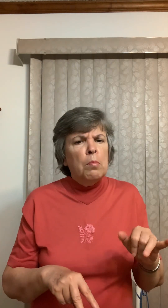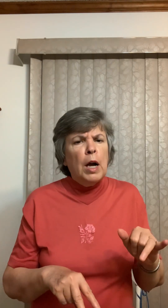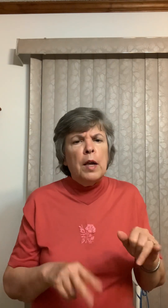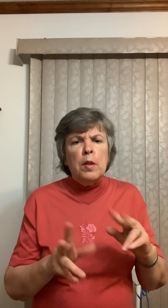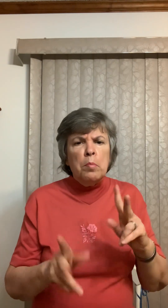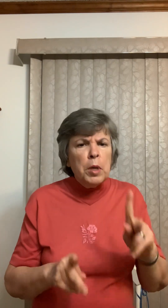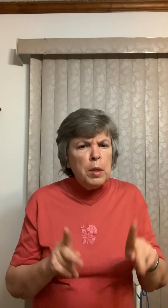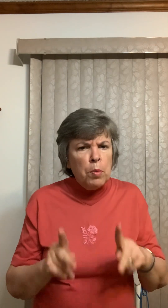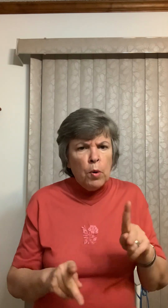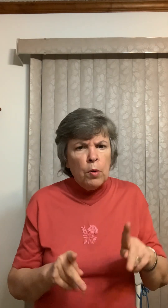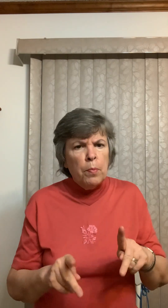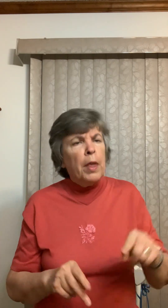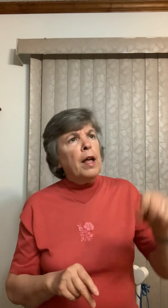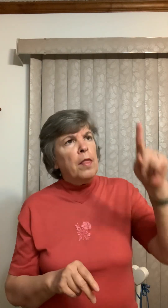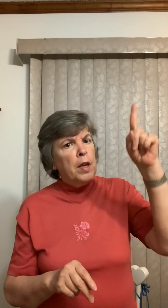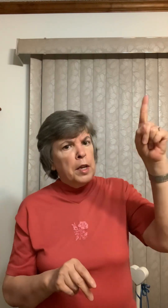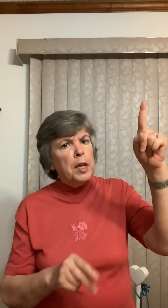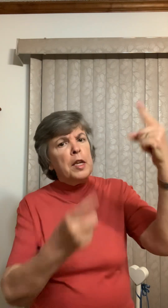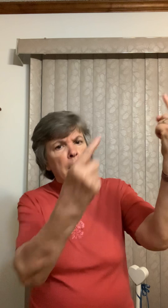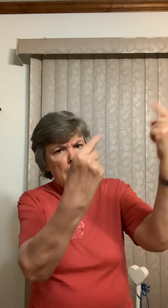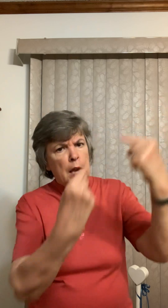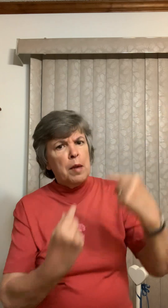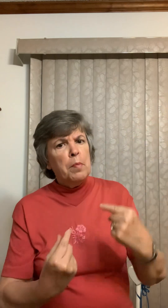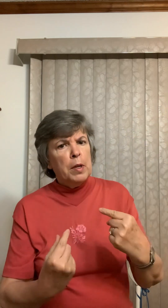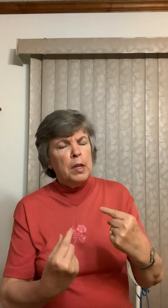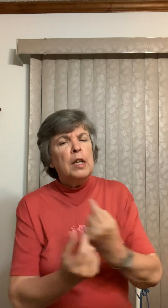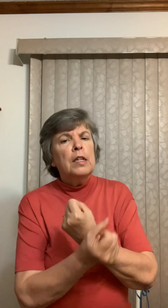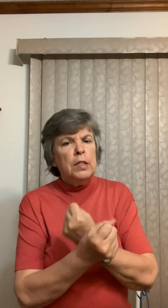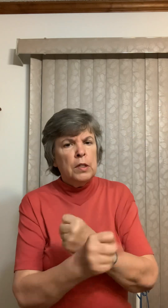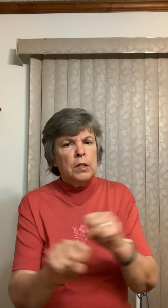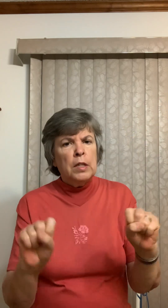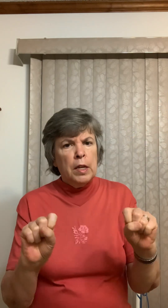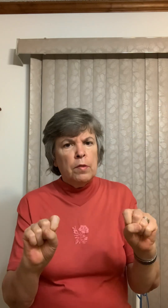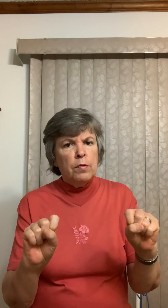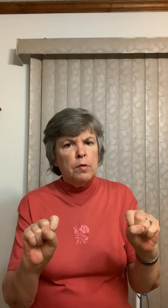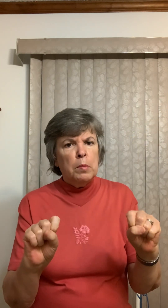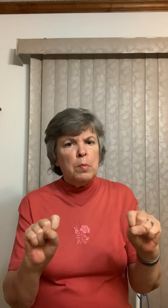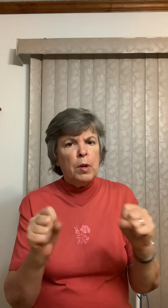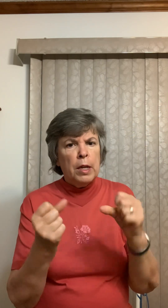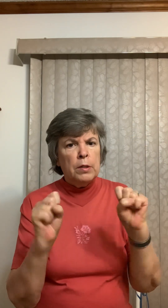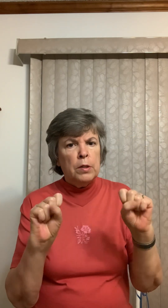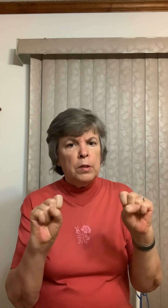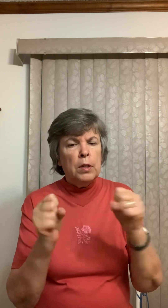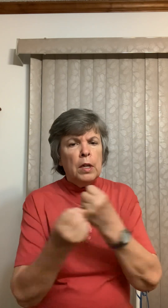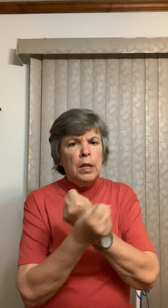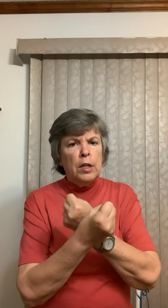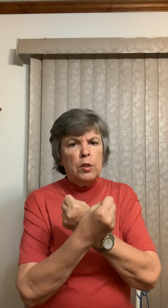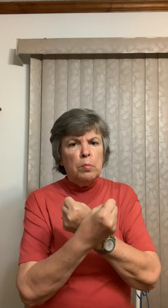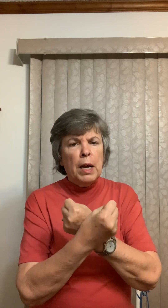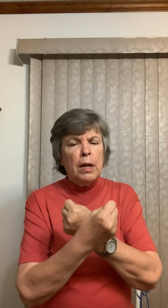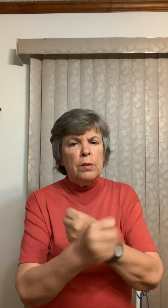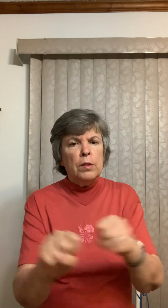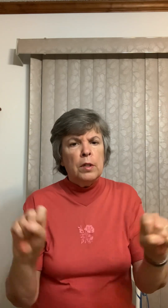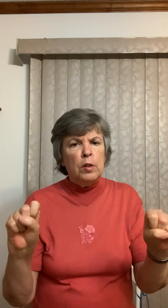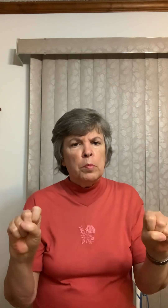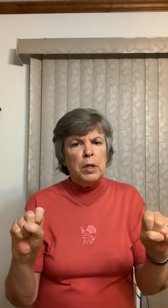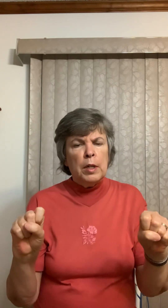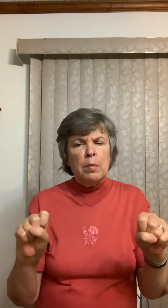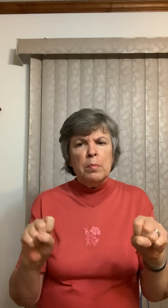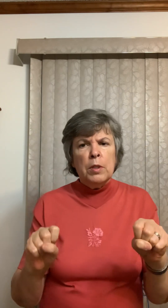by the people that he came to save. Remember S's, and you're bound and open it up to